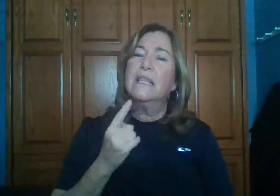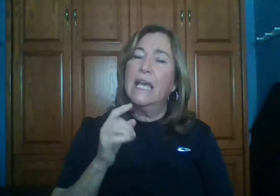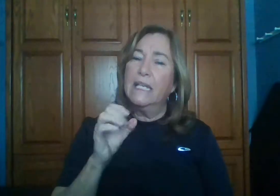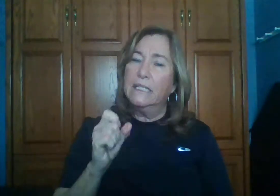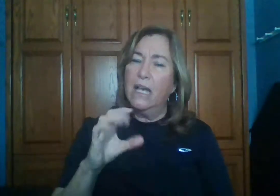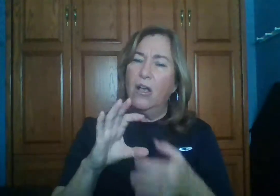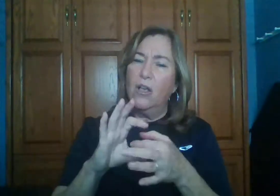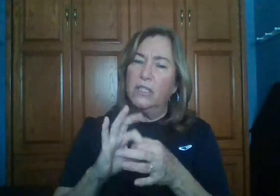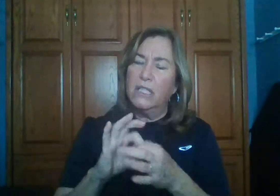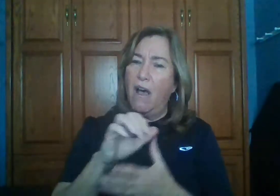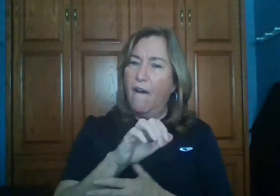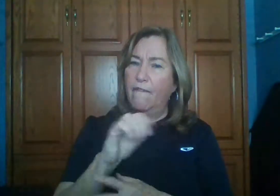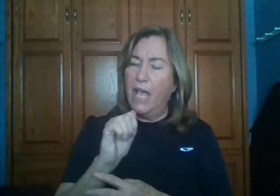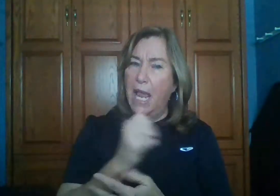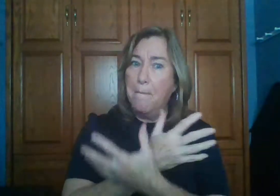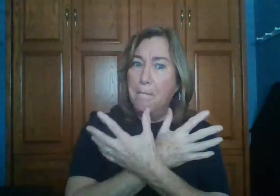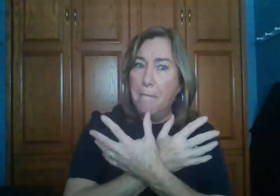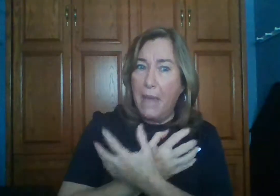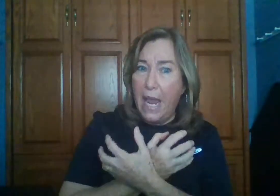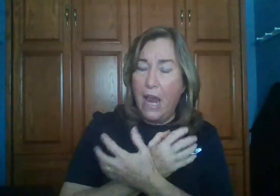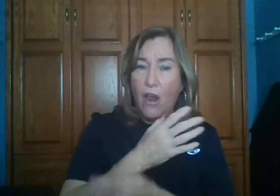a bear and a rabbit?